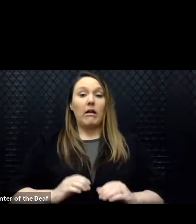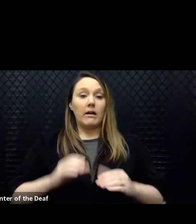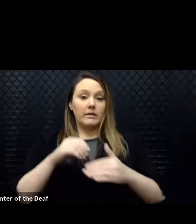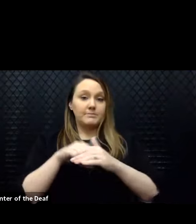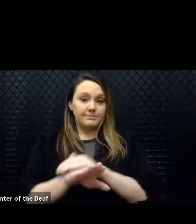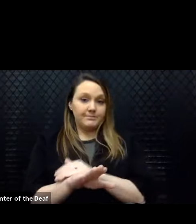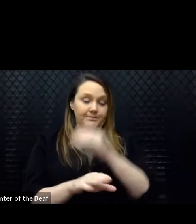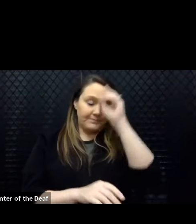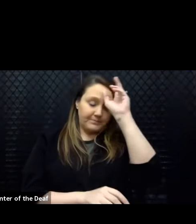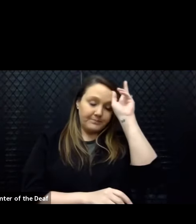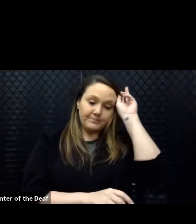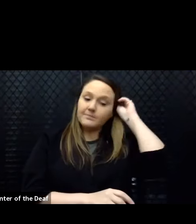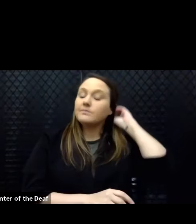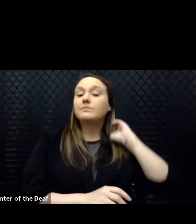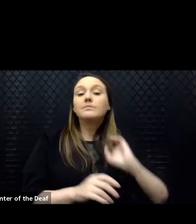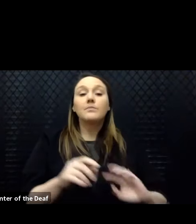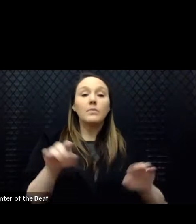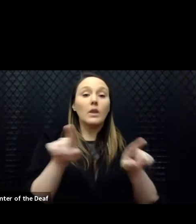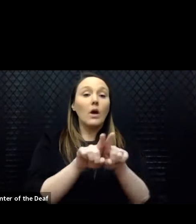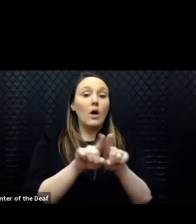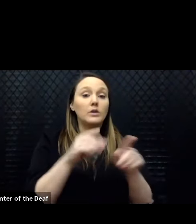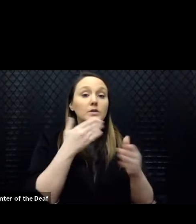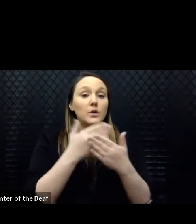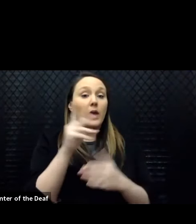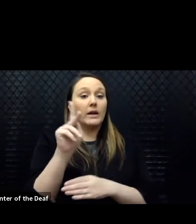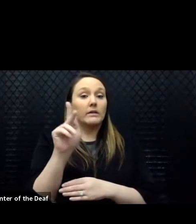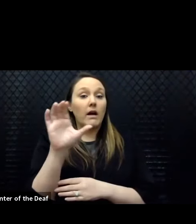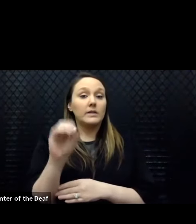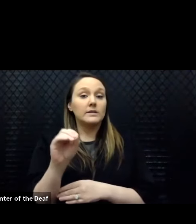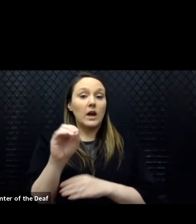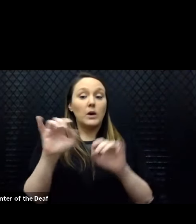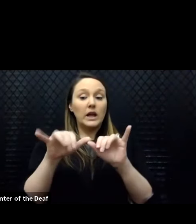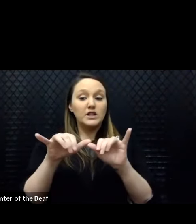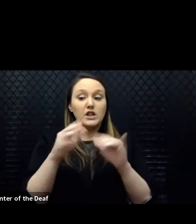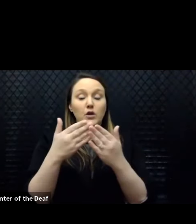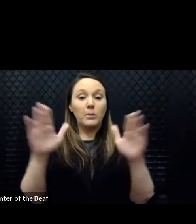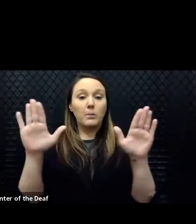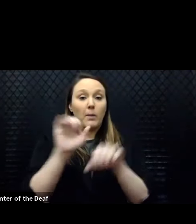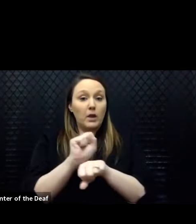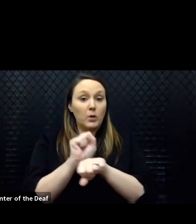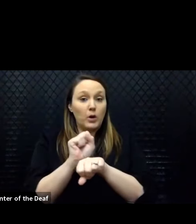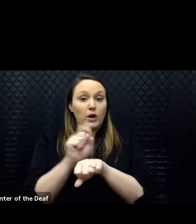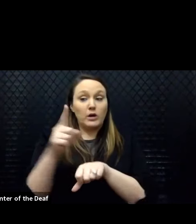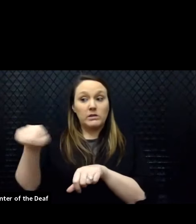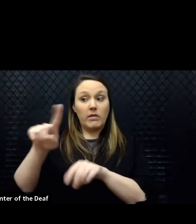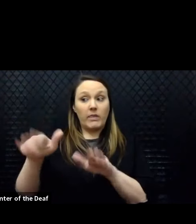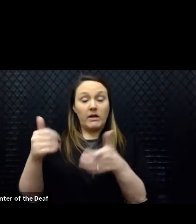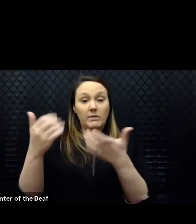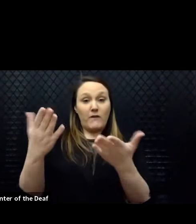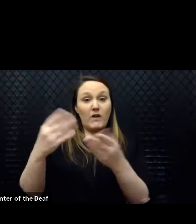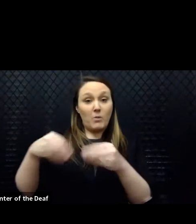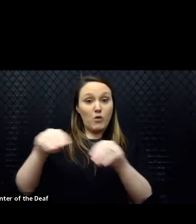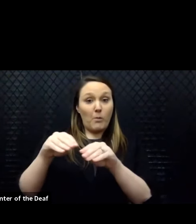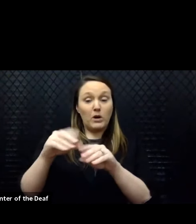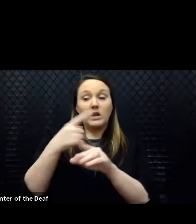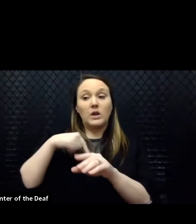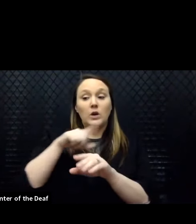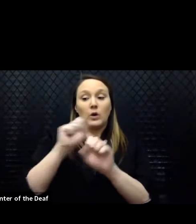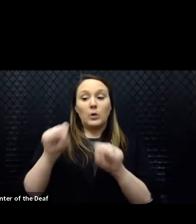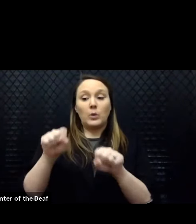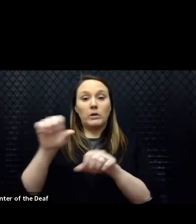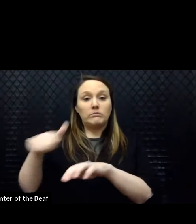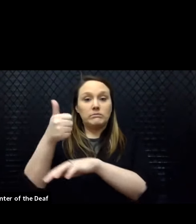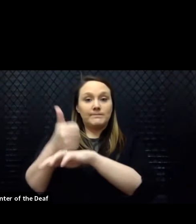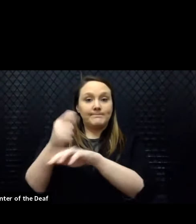like to thank Knox County Engineering and Public Works for allowing us to use their property to offer drive-through testing. Their willingness to